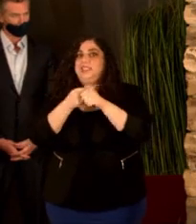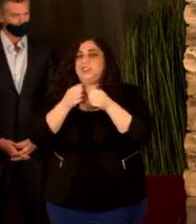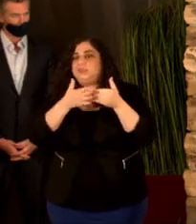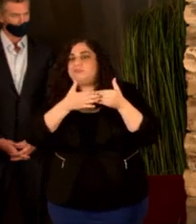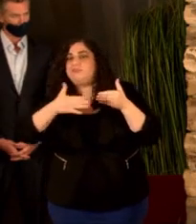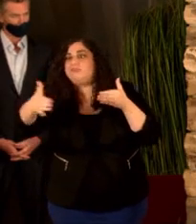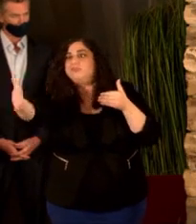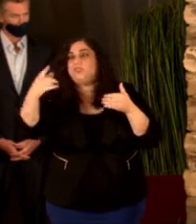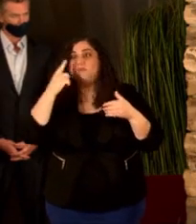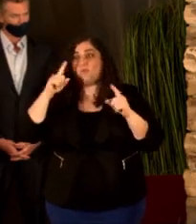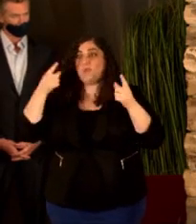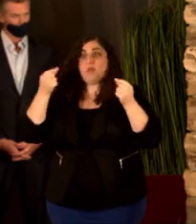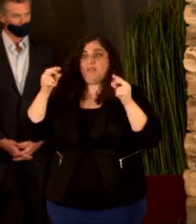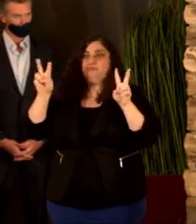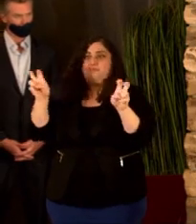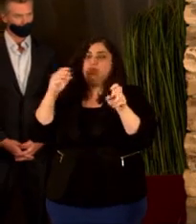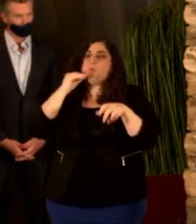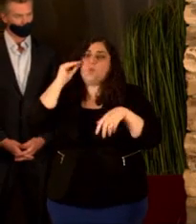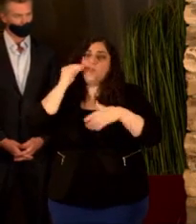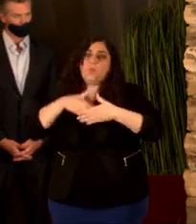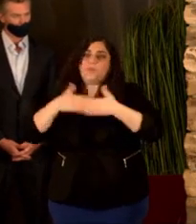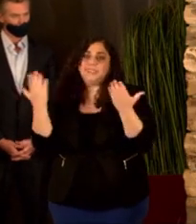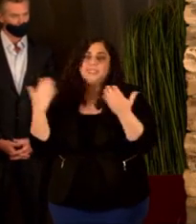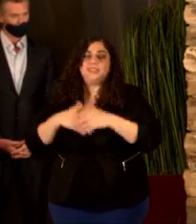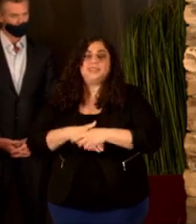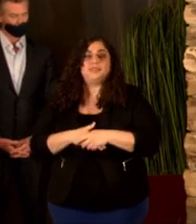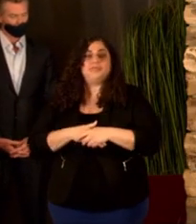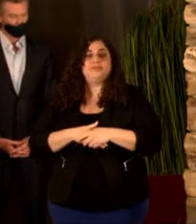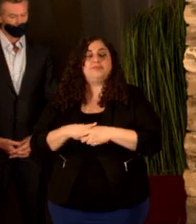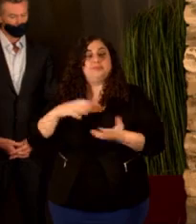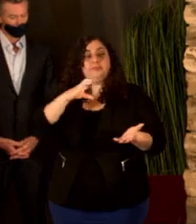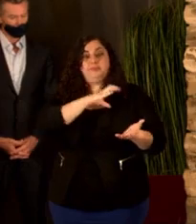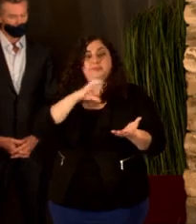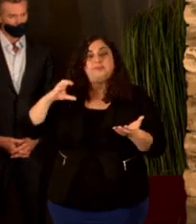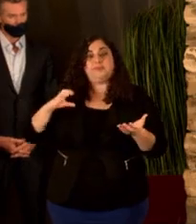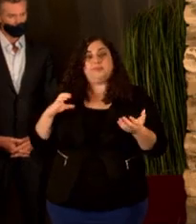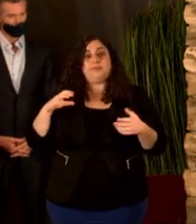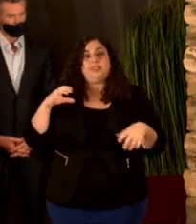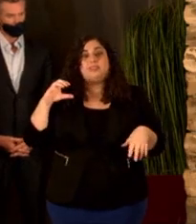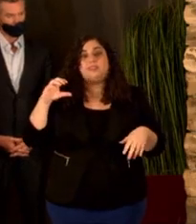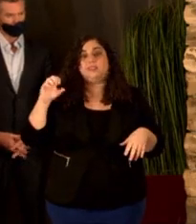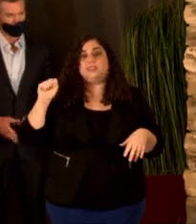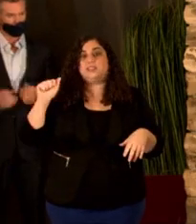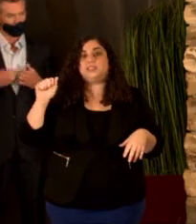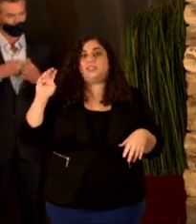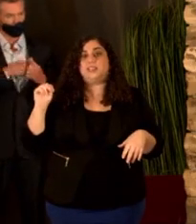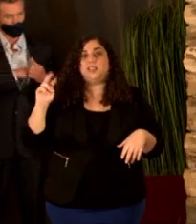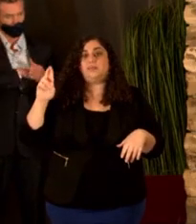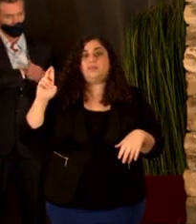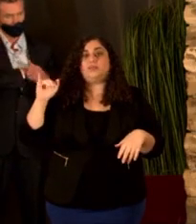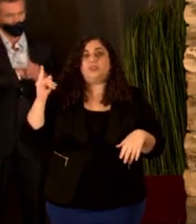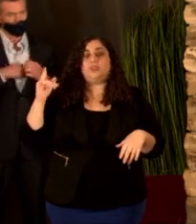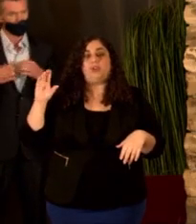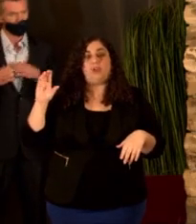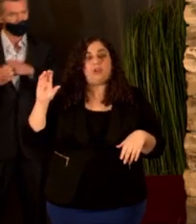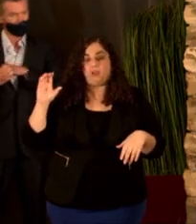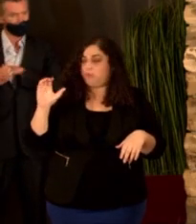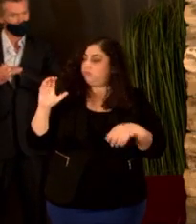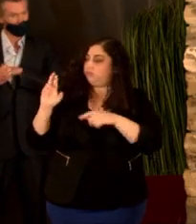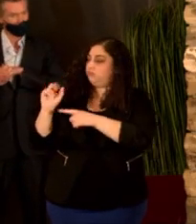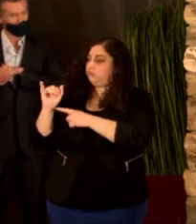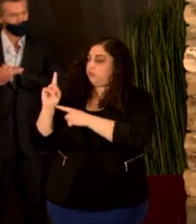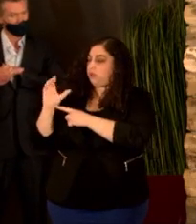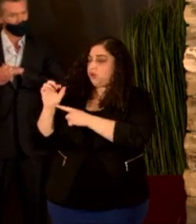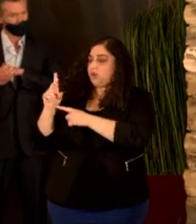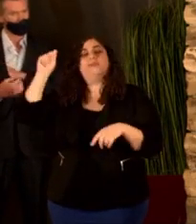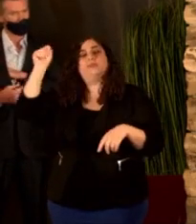and I in the coalition of big city mayors led by the mayor of San Jose, Sam Liccardo, put out a call to our leaders in Sacramento asking them